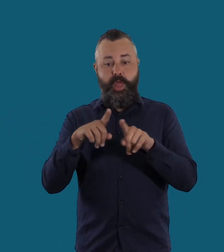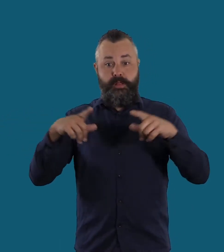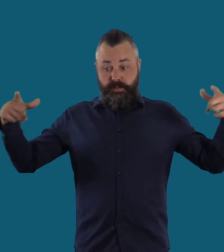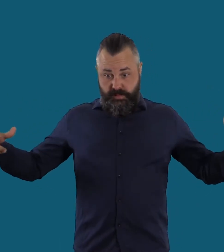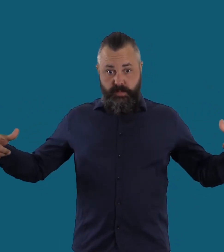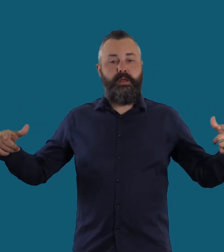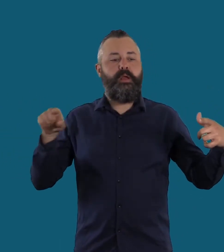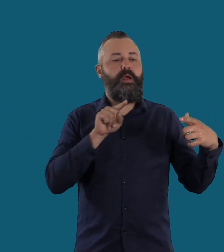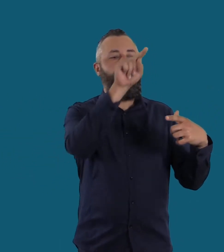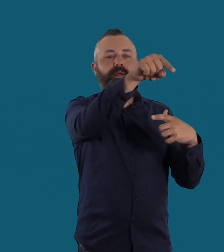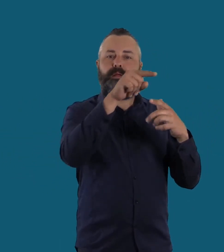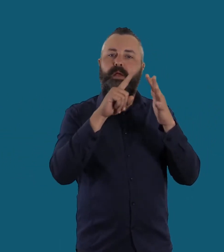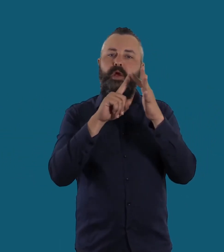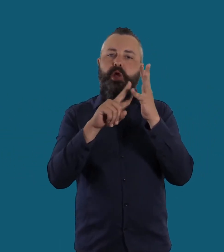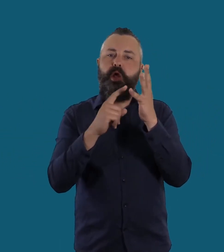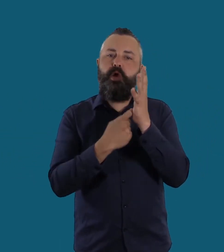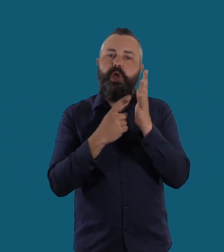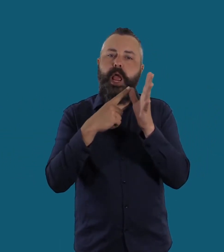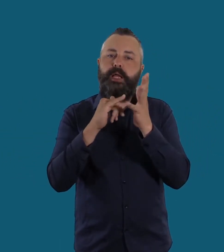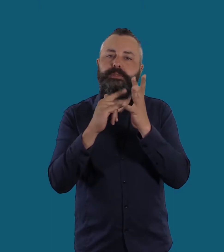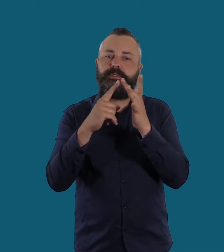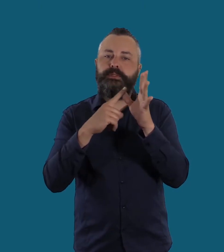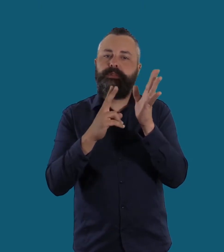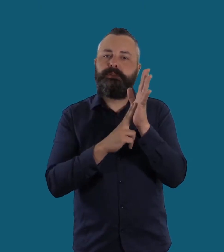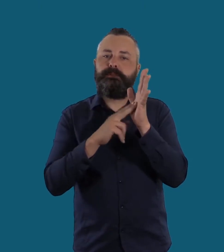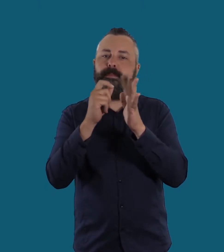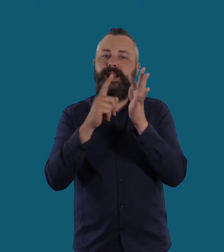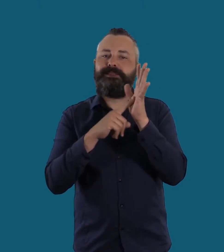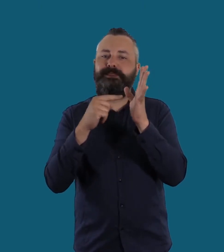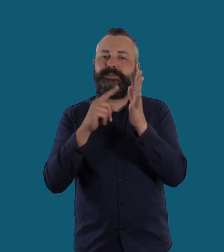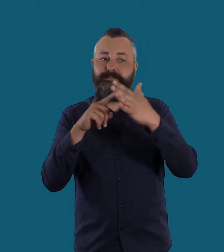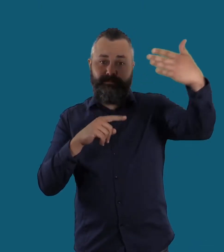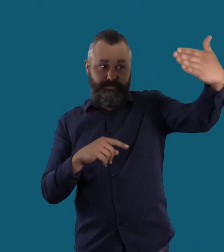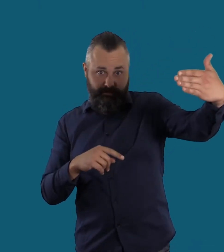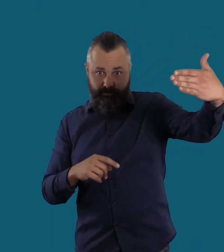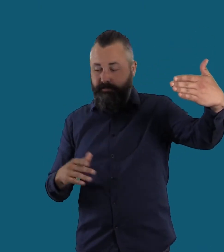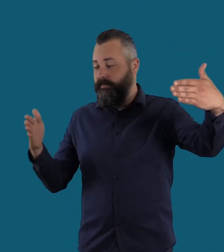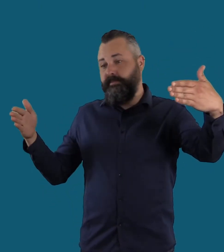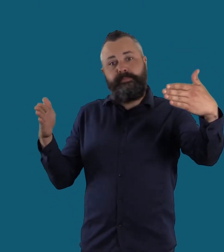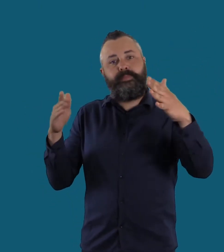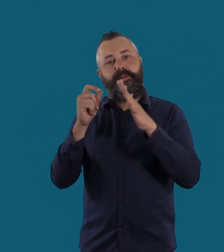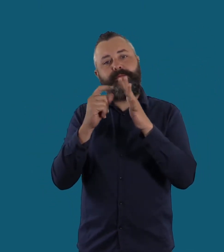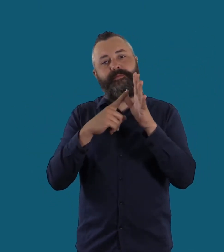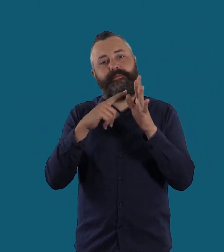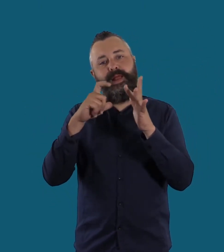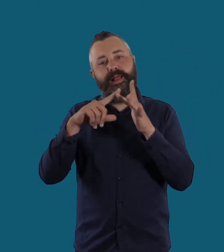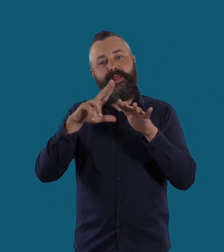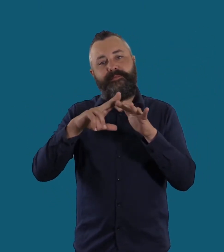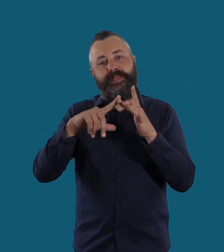to the collision between the Indo-Australian plate and the Pacific plate to the east, and the Eurasian plate to the north.